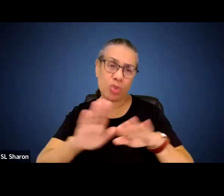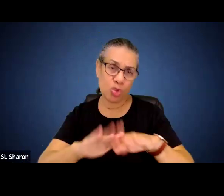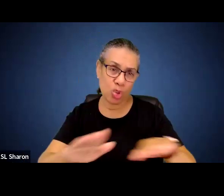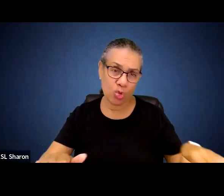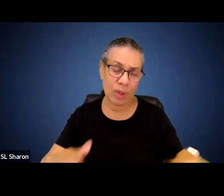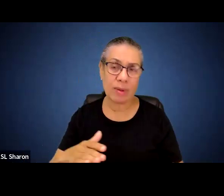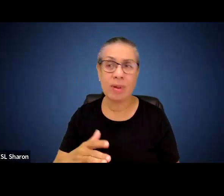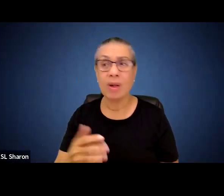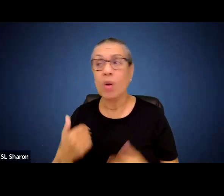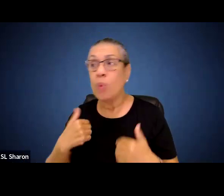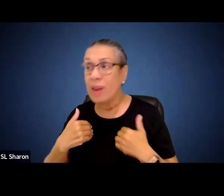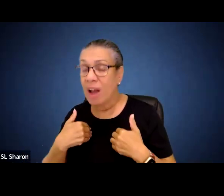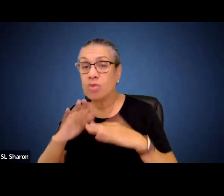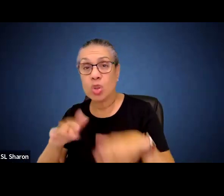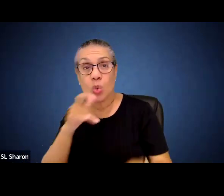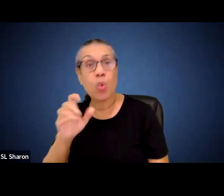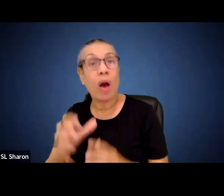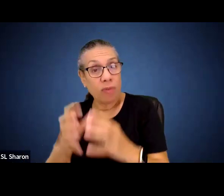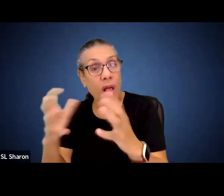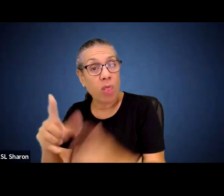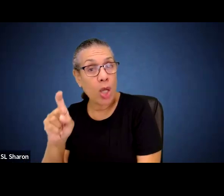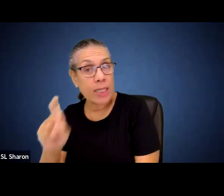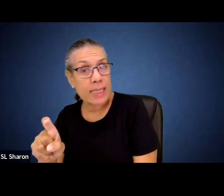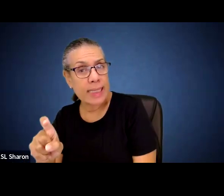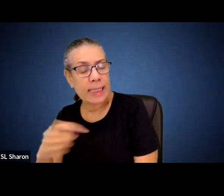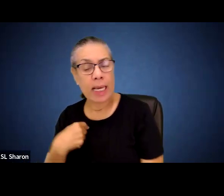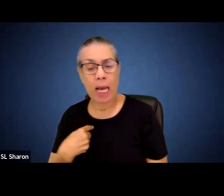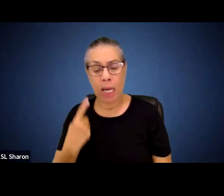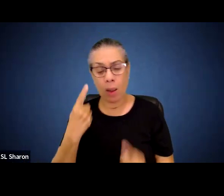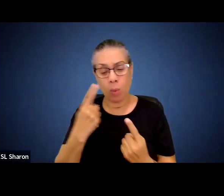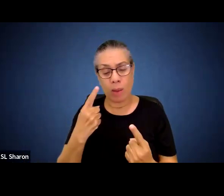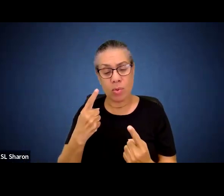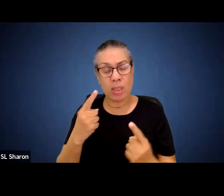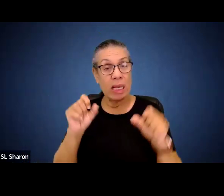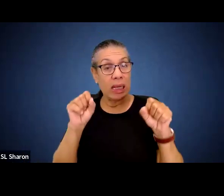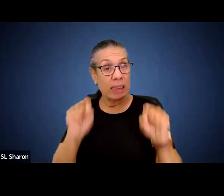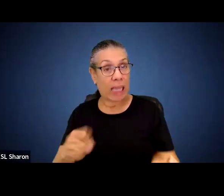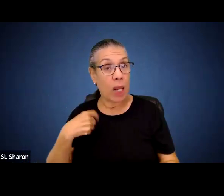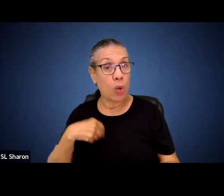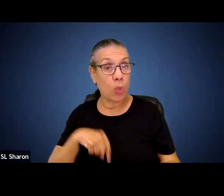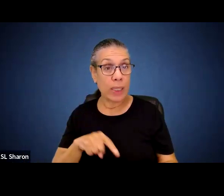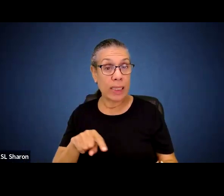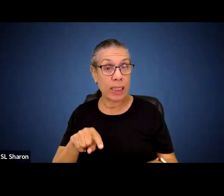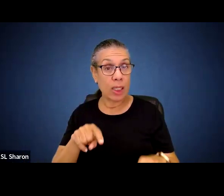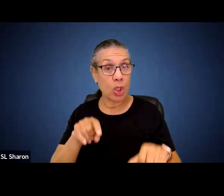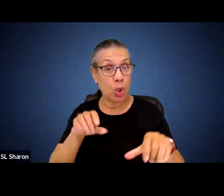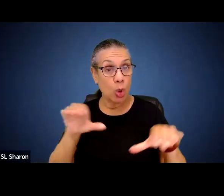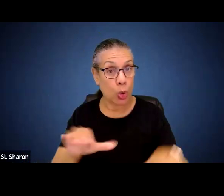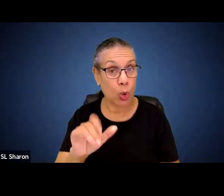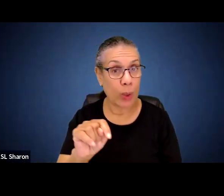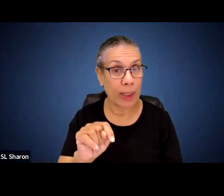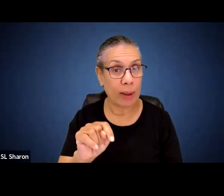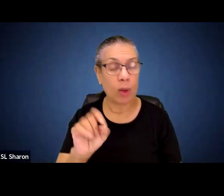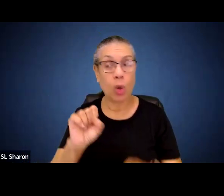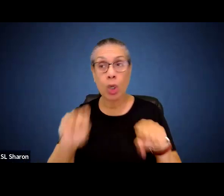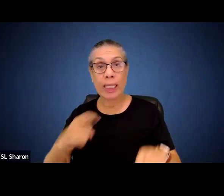of needs, and I question whether or not we are able or are resourcing our schools